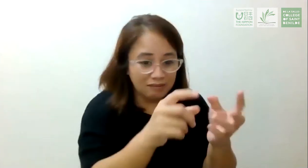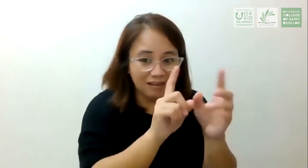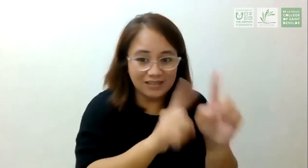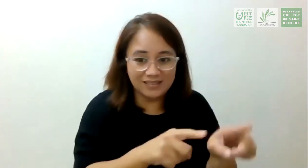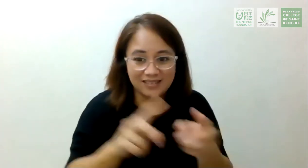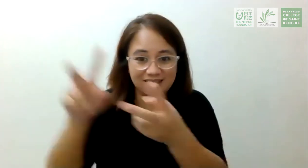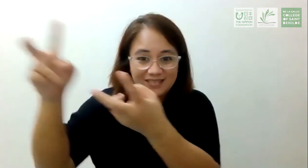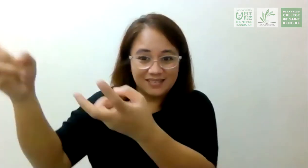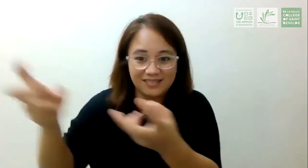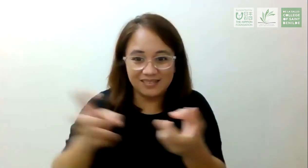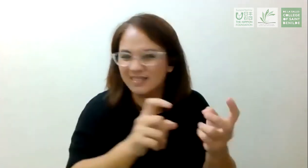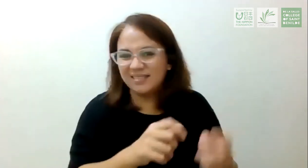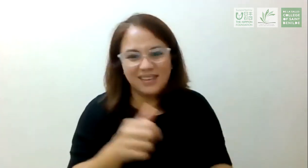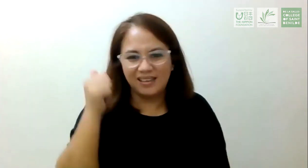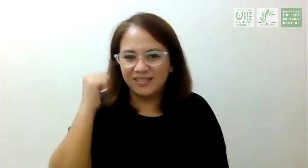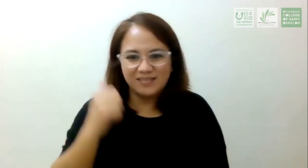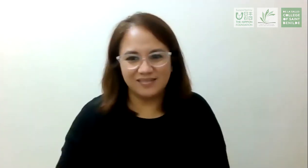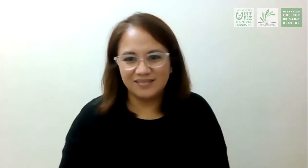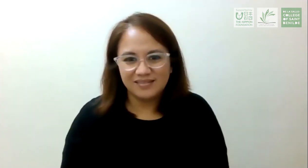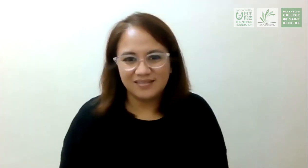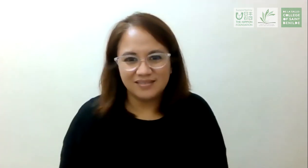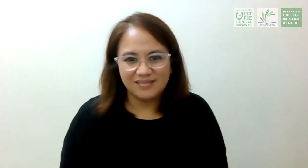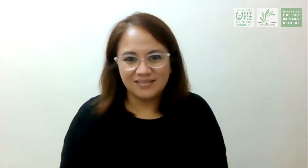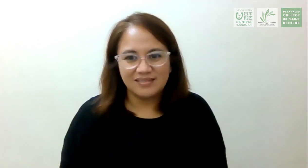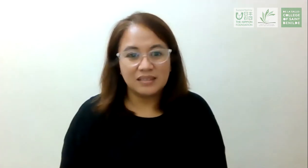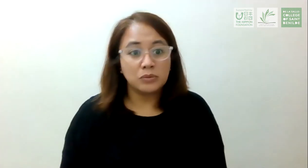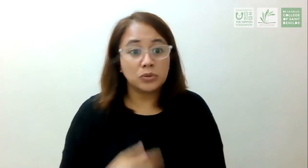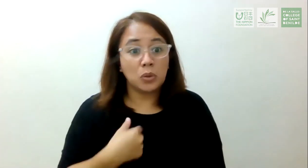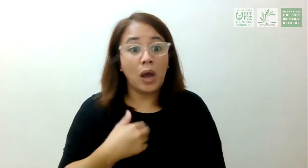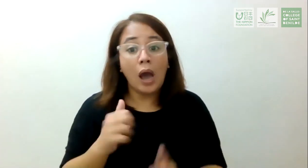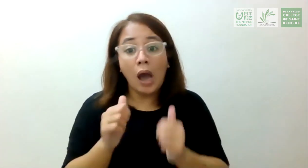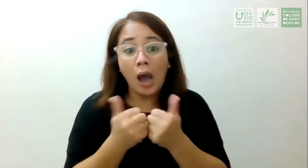So one way we thought about doing it was to give the test in parts.